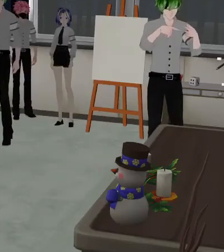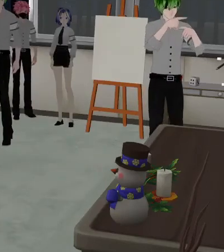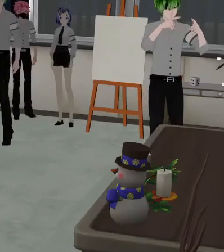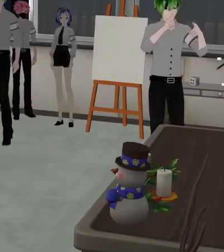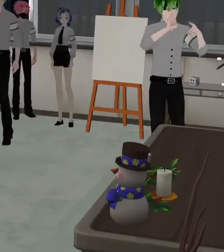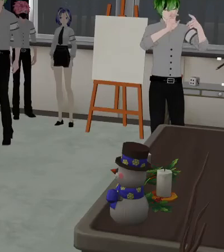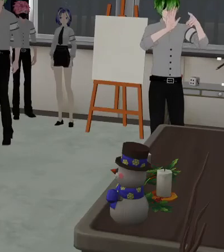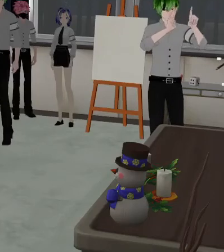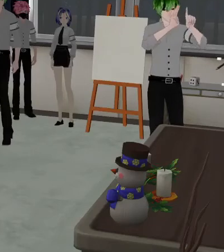oh okay